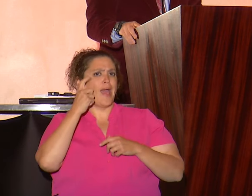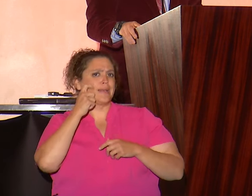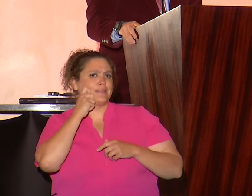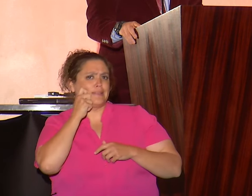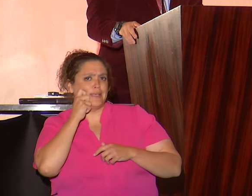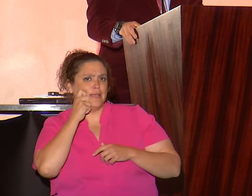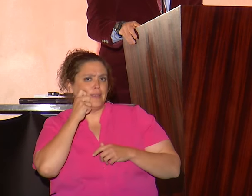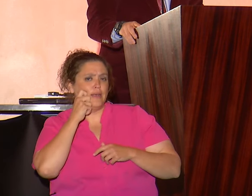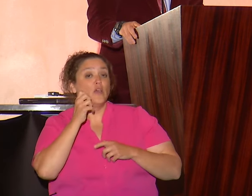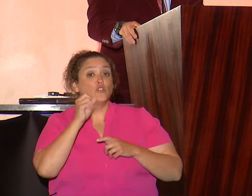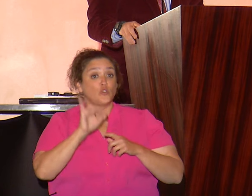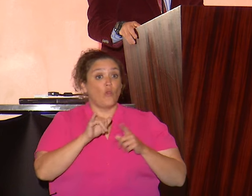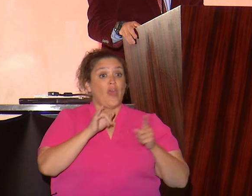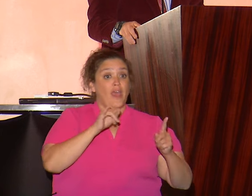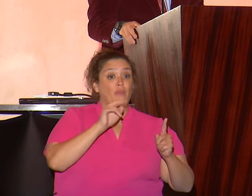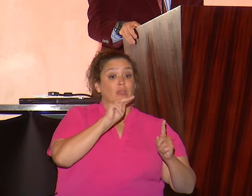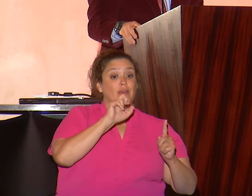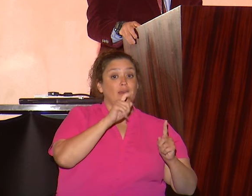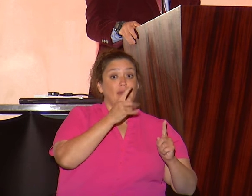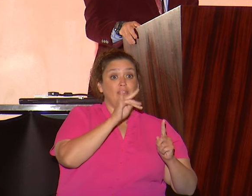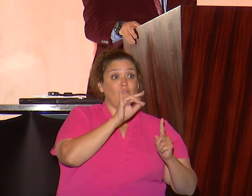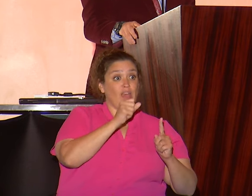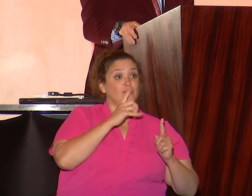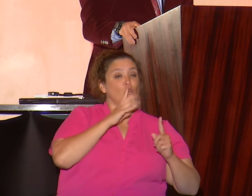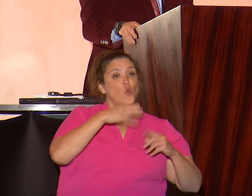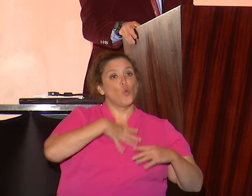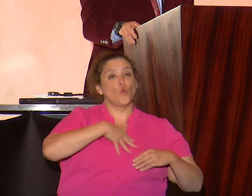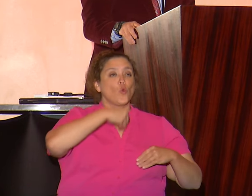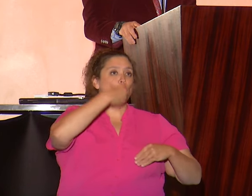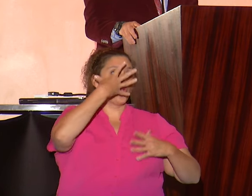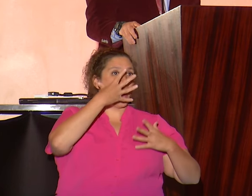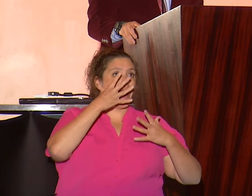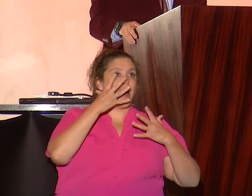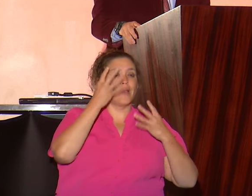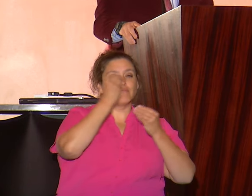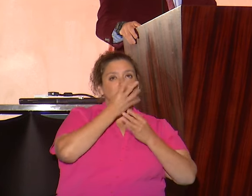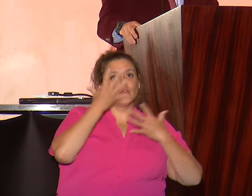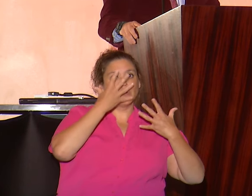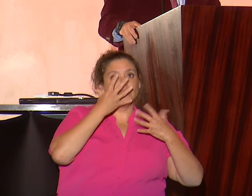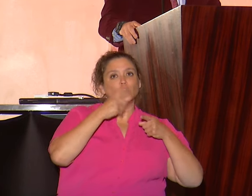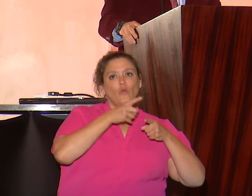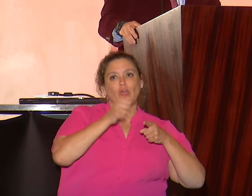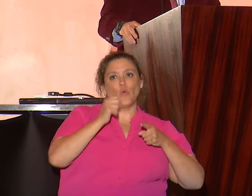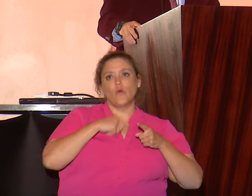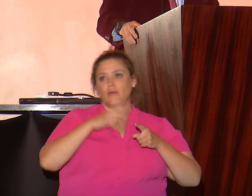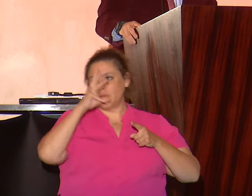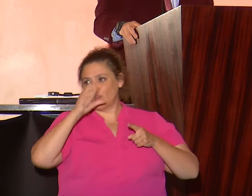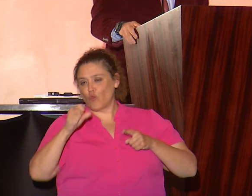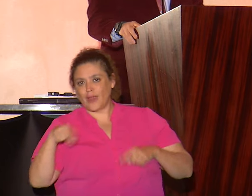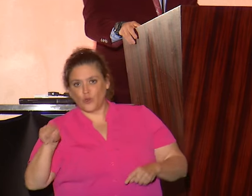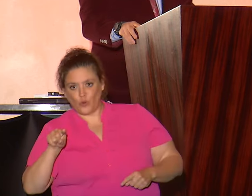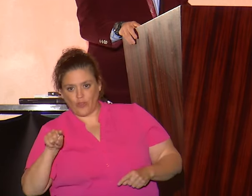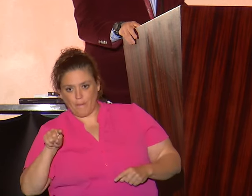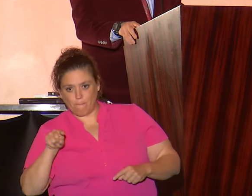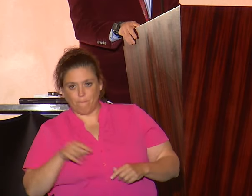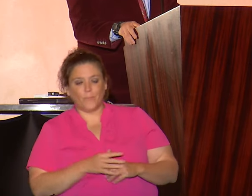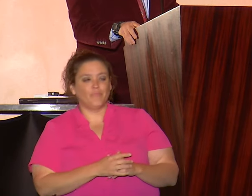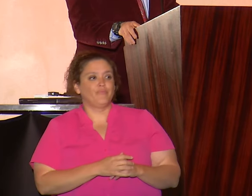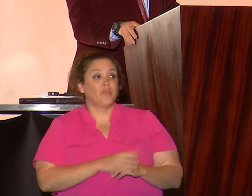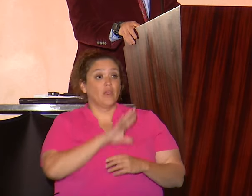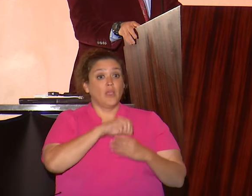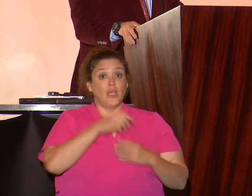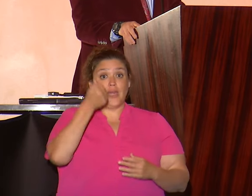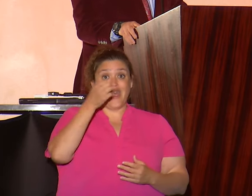were white and exceedingly fair and delightsome, from being attracted to them. In